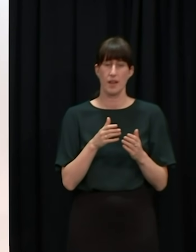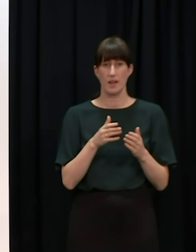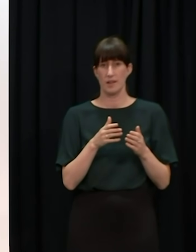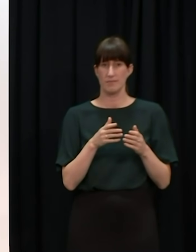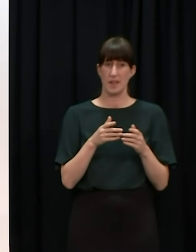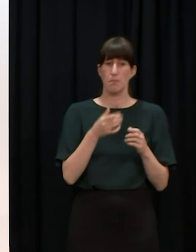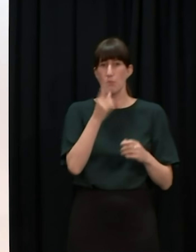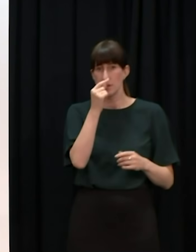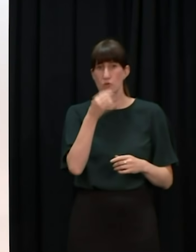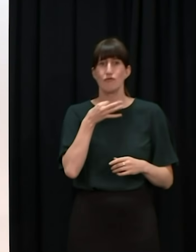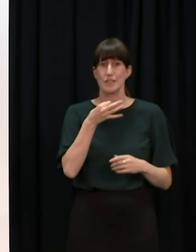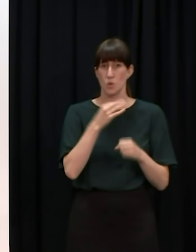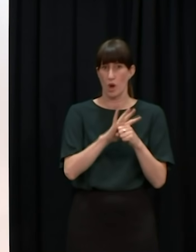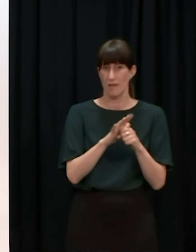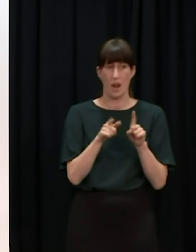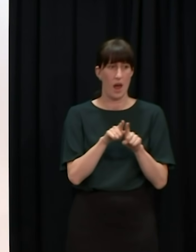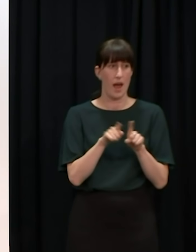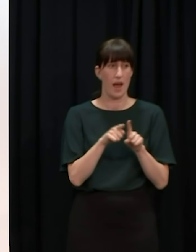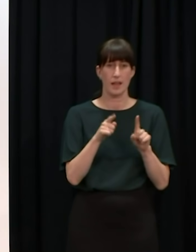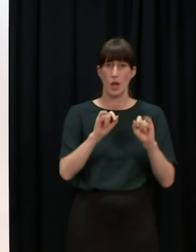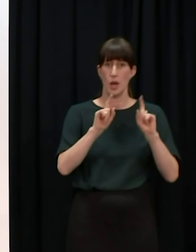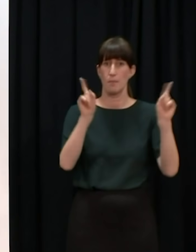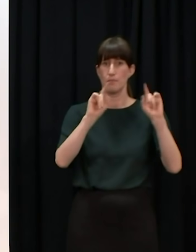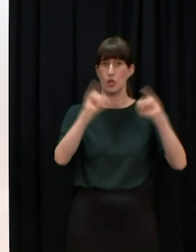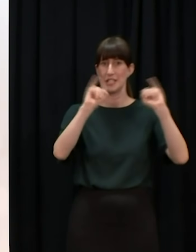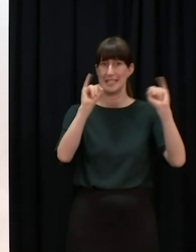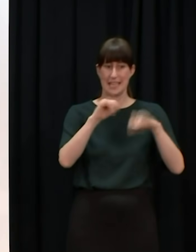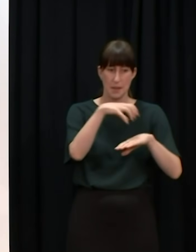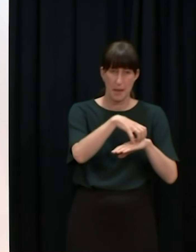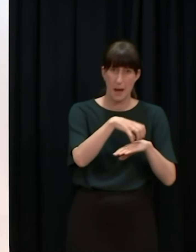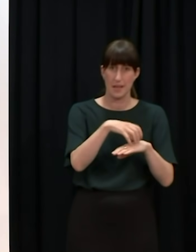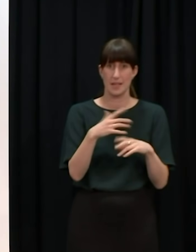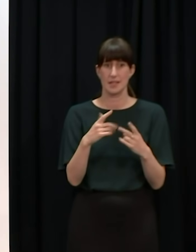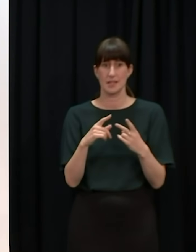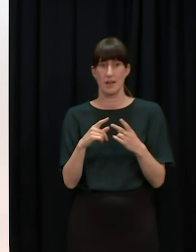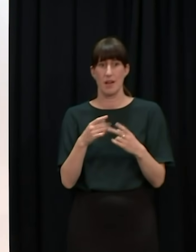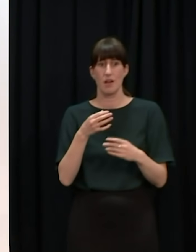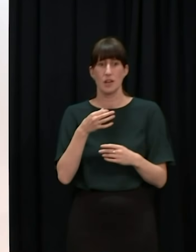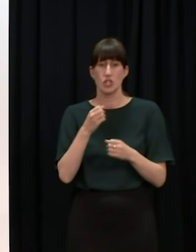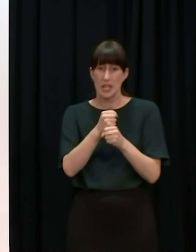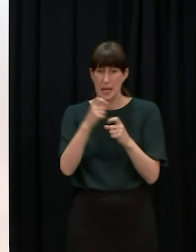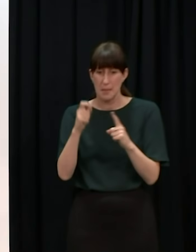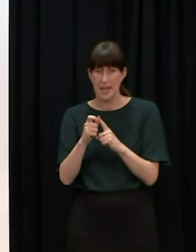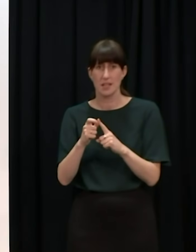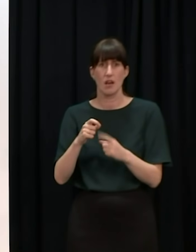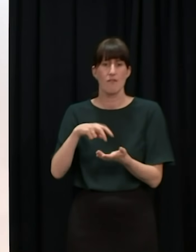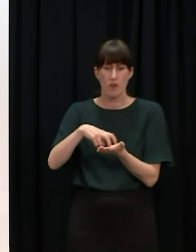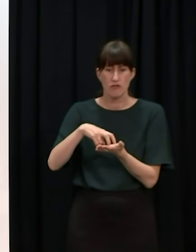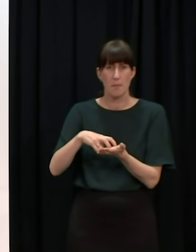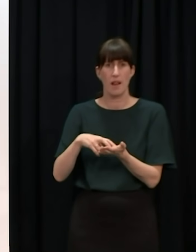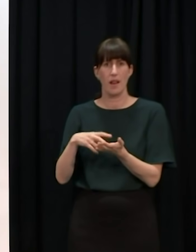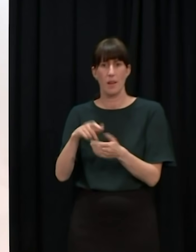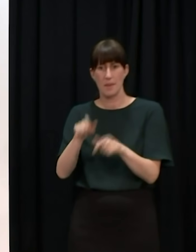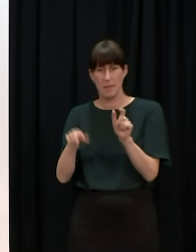emergency departments, those in primary care, those in settings with vulnerable patients, and it would include people working in aged residential